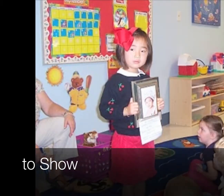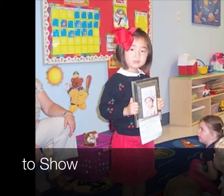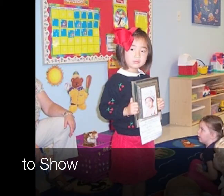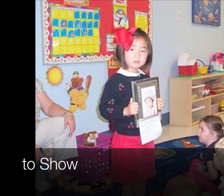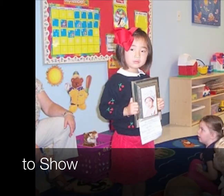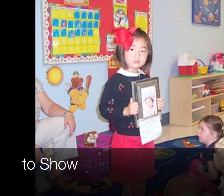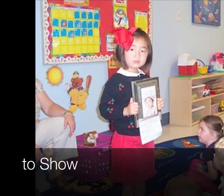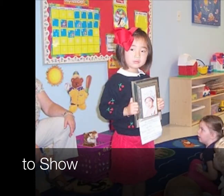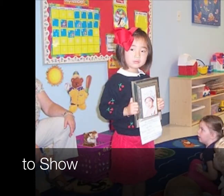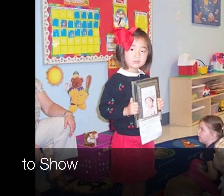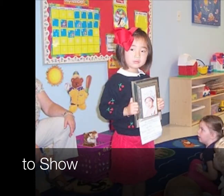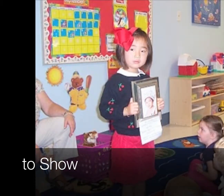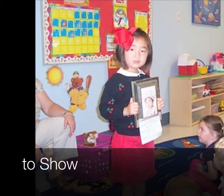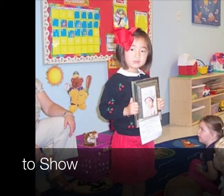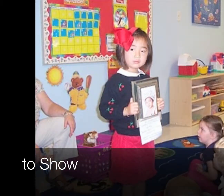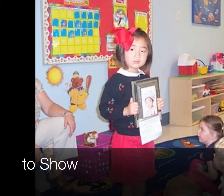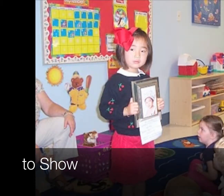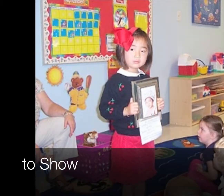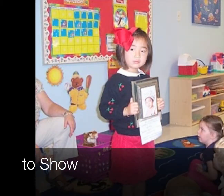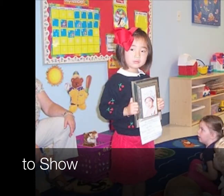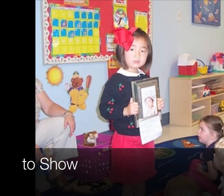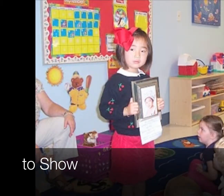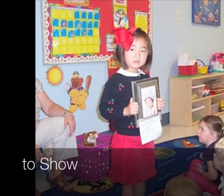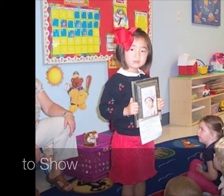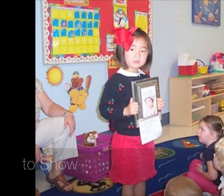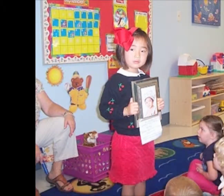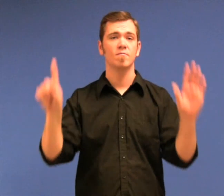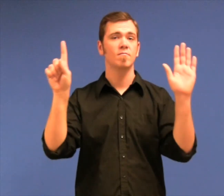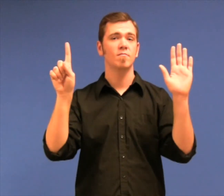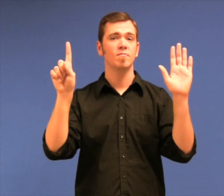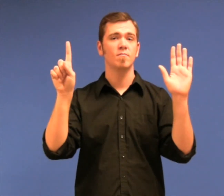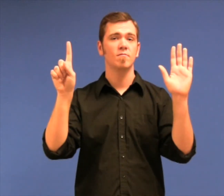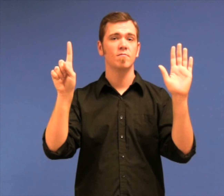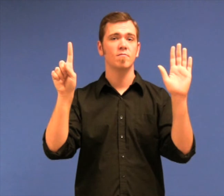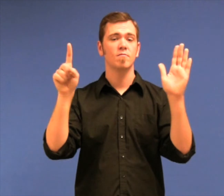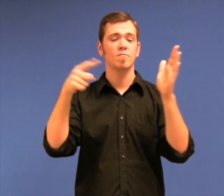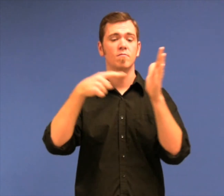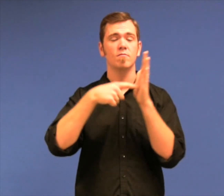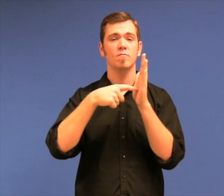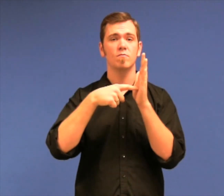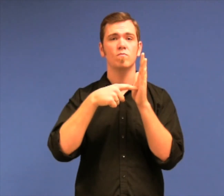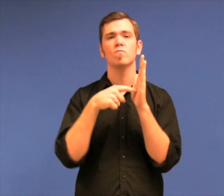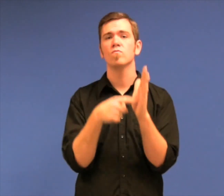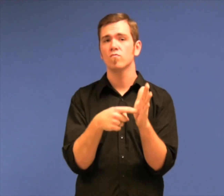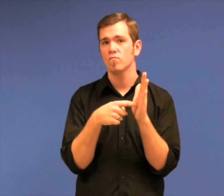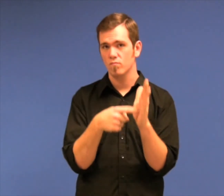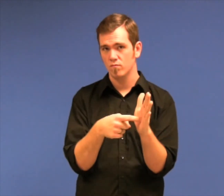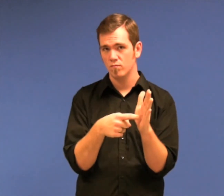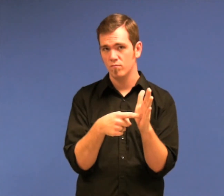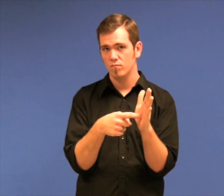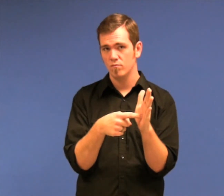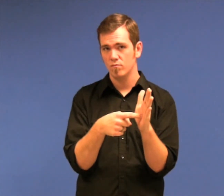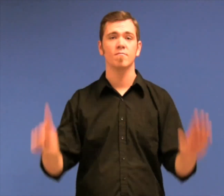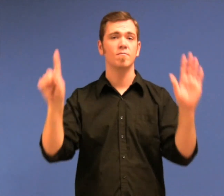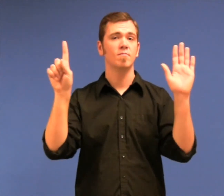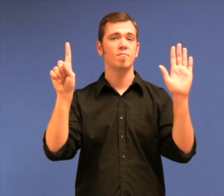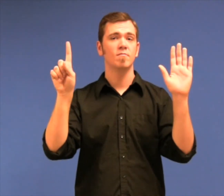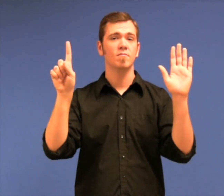Now to show, as in show or demonstrate something, is show. And this is just the